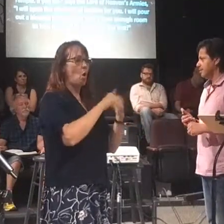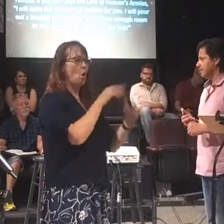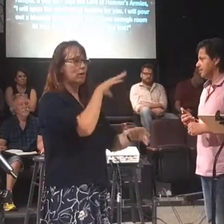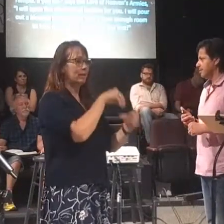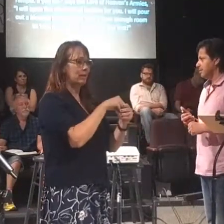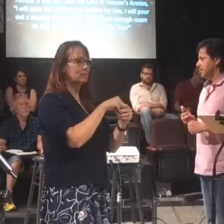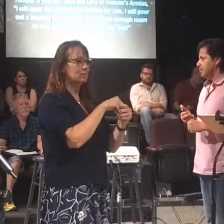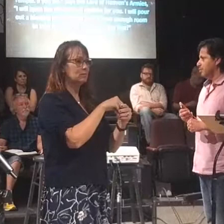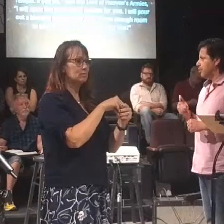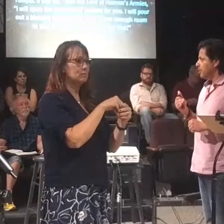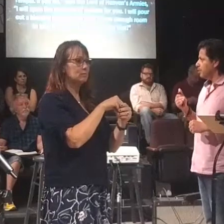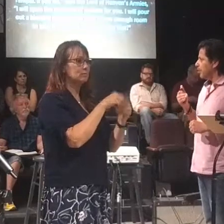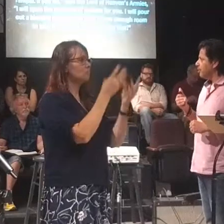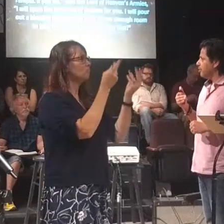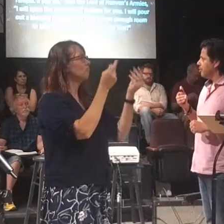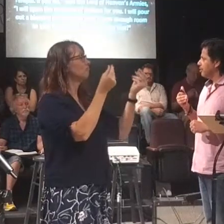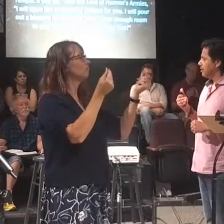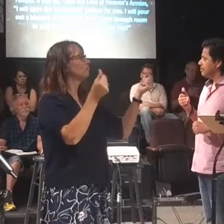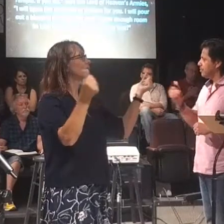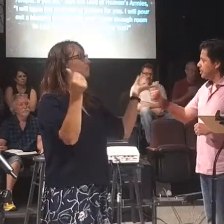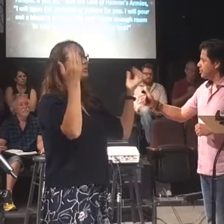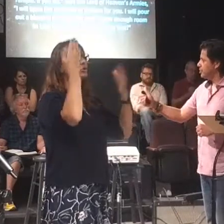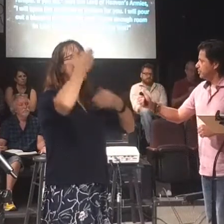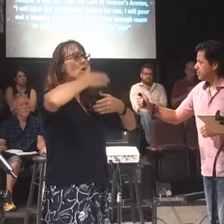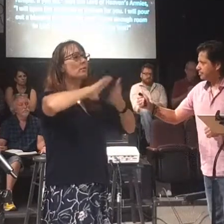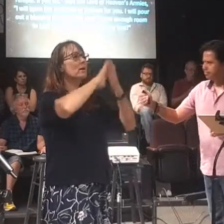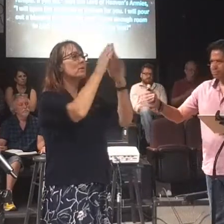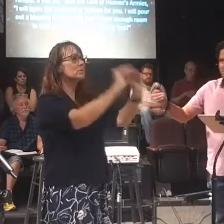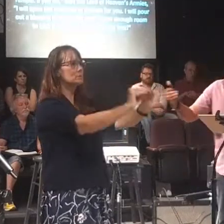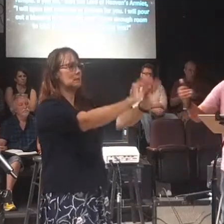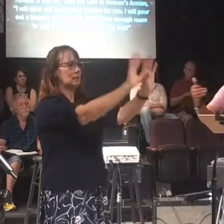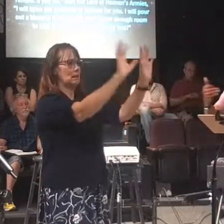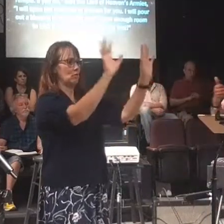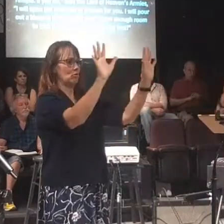away. When we are not all in relationships,